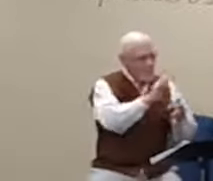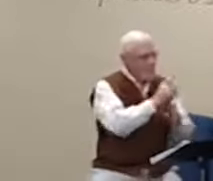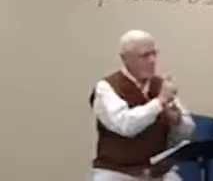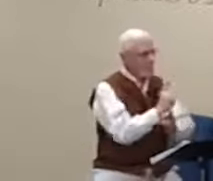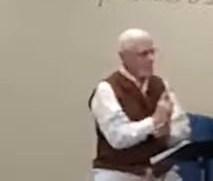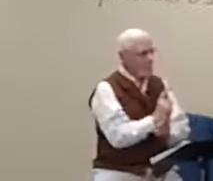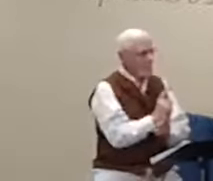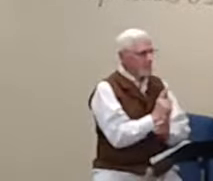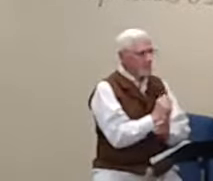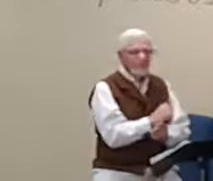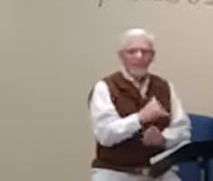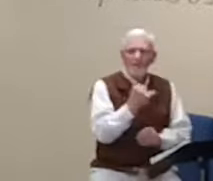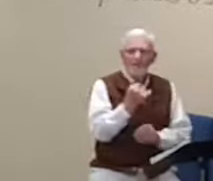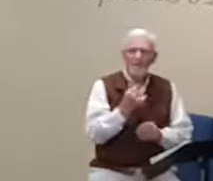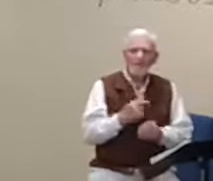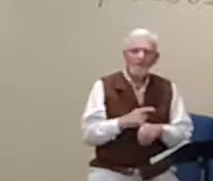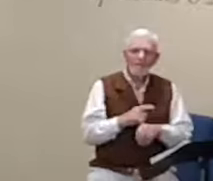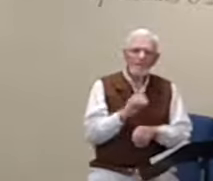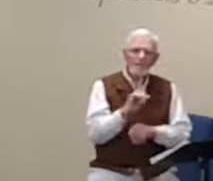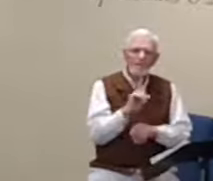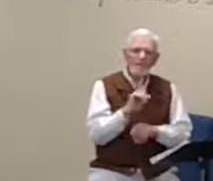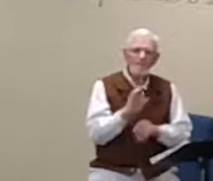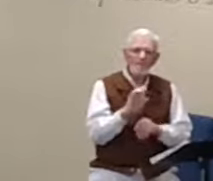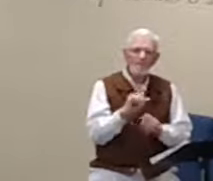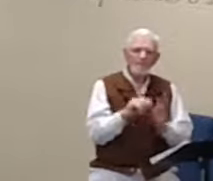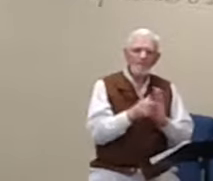forget what amount of time, 5, 10, 15 minutes,